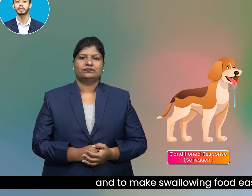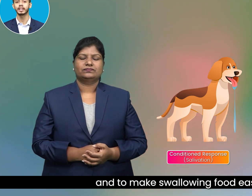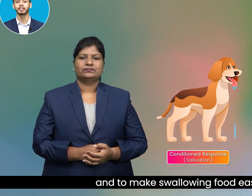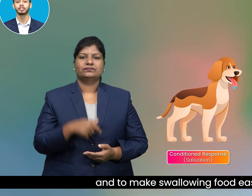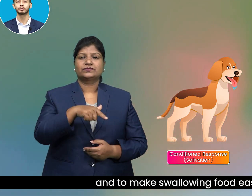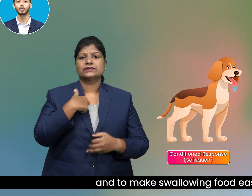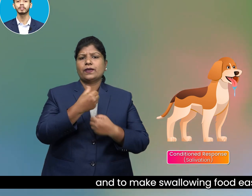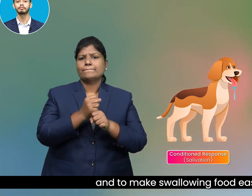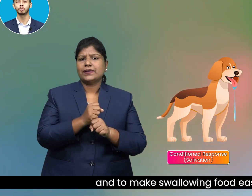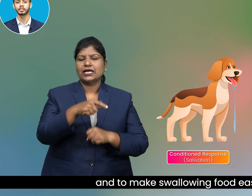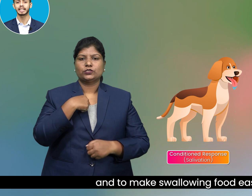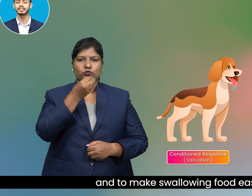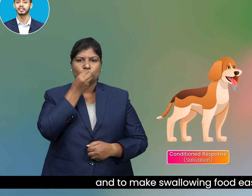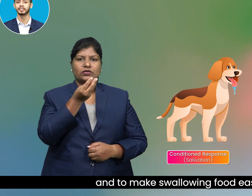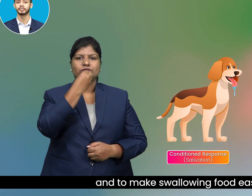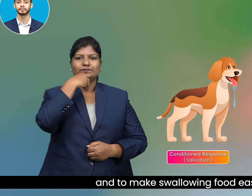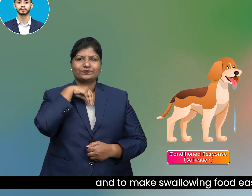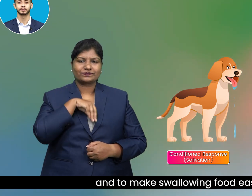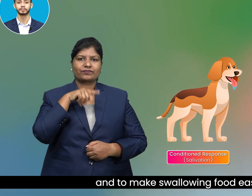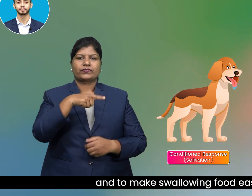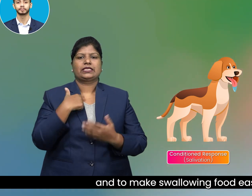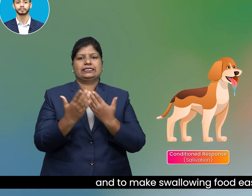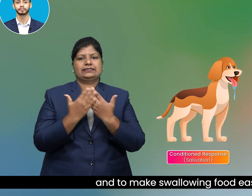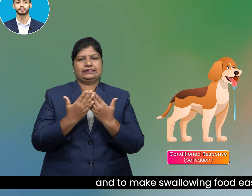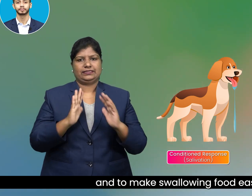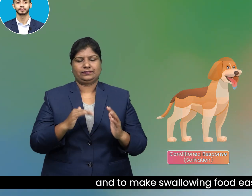and to make swallowing food easier.